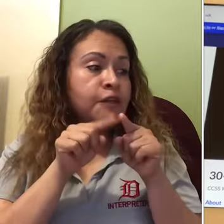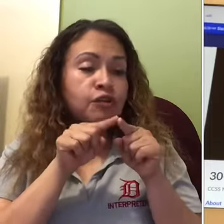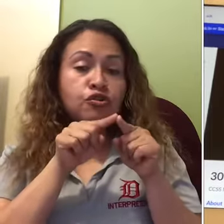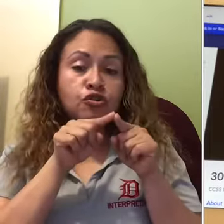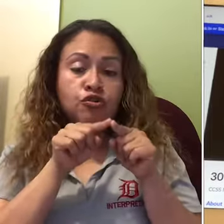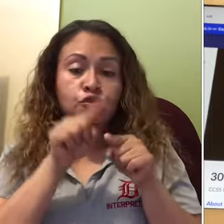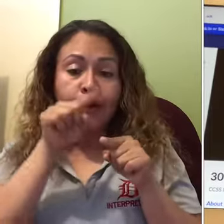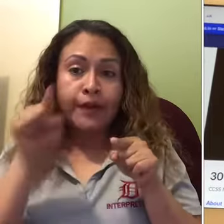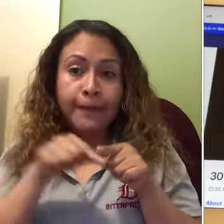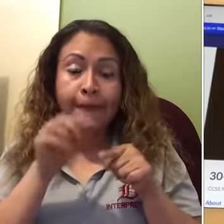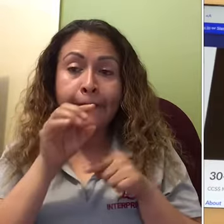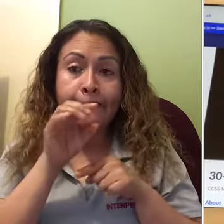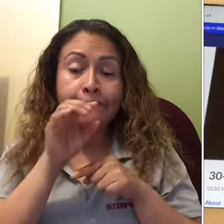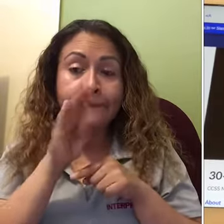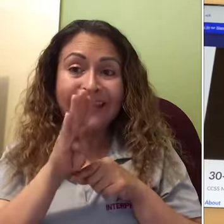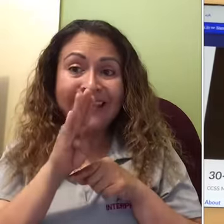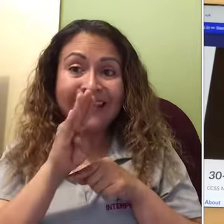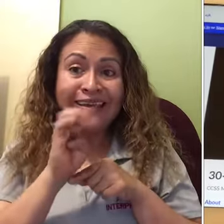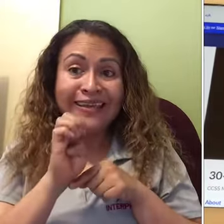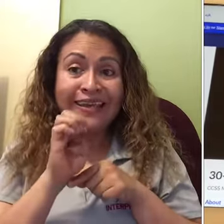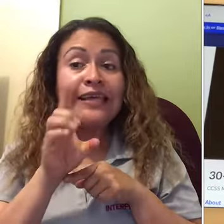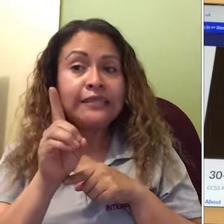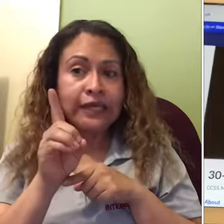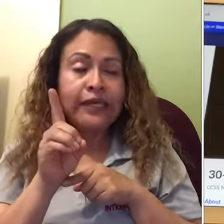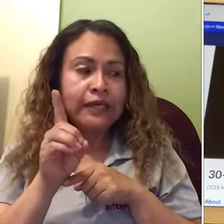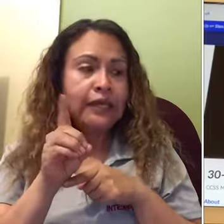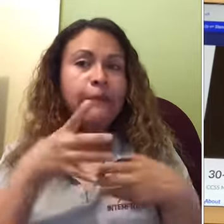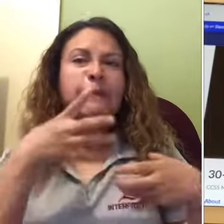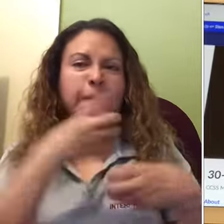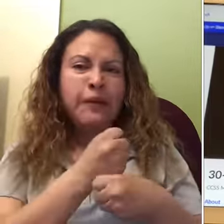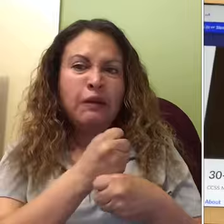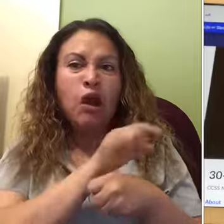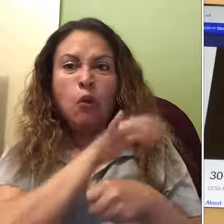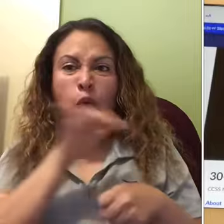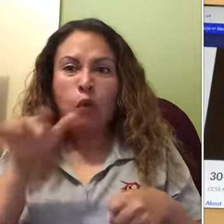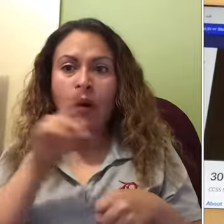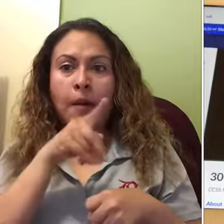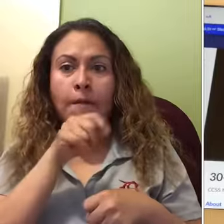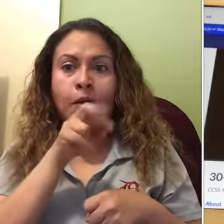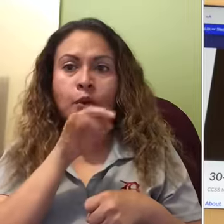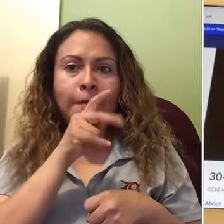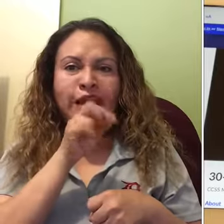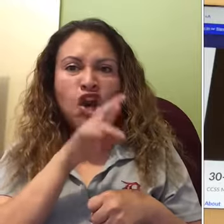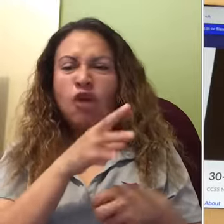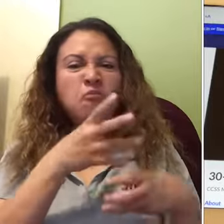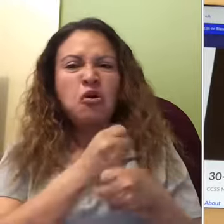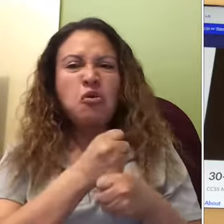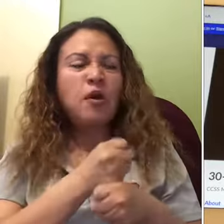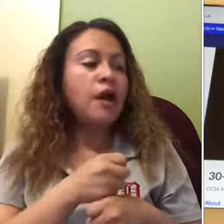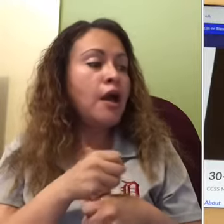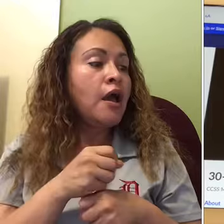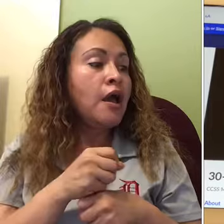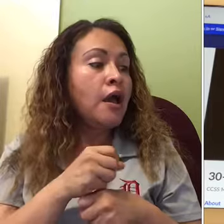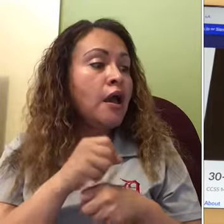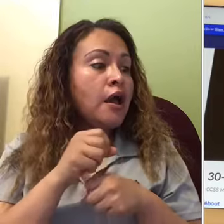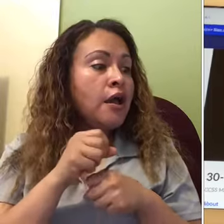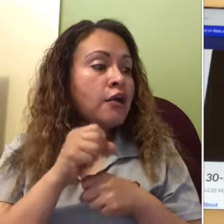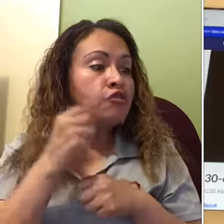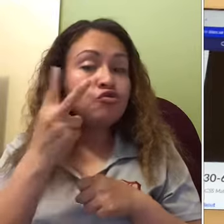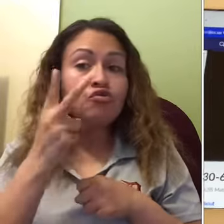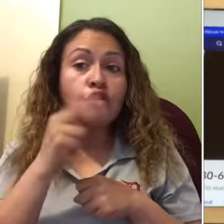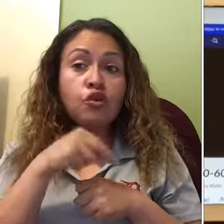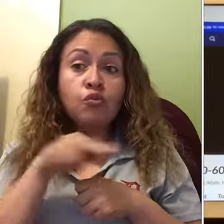BED is equal to, this is short for perimeter, I just didn't feel like writing the whole word, is equal to 2 over the square root of